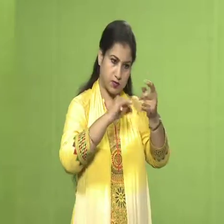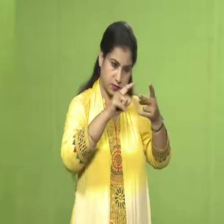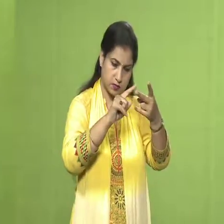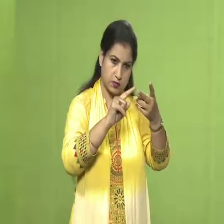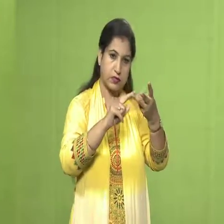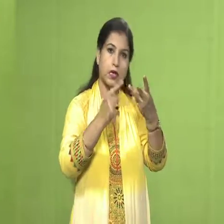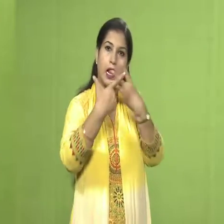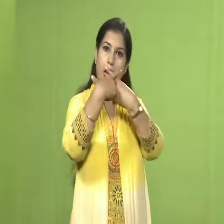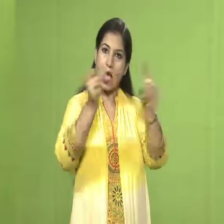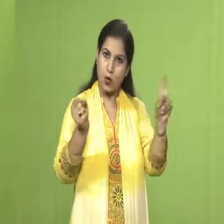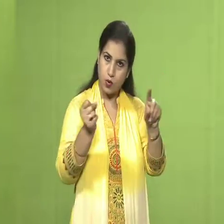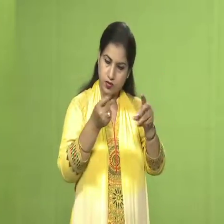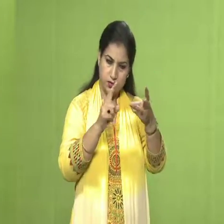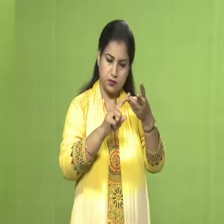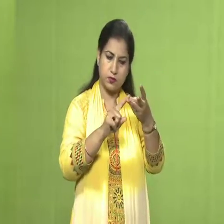and literature.